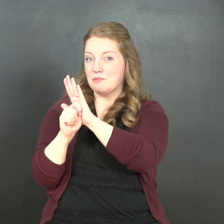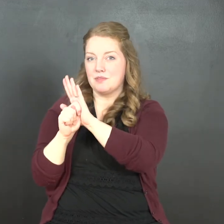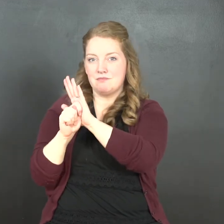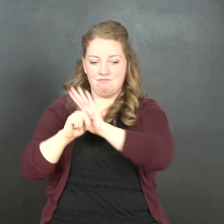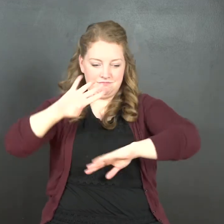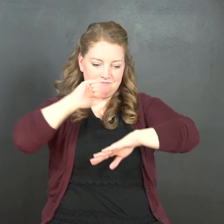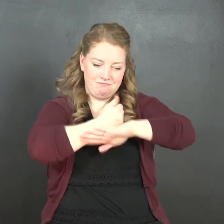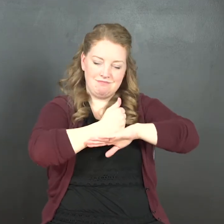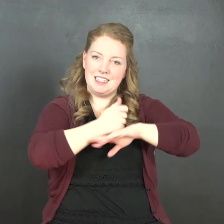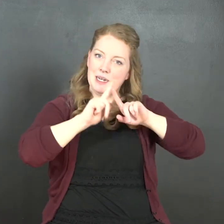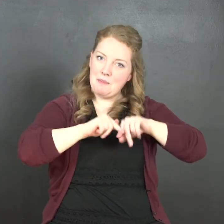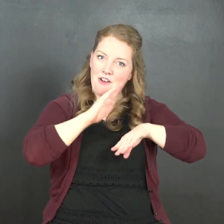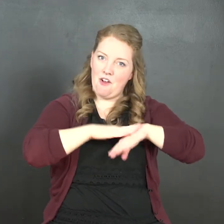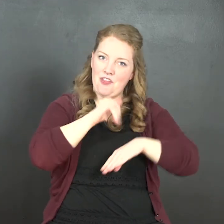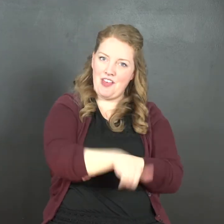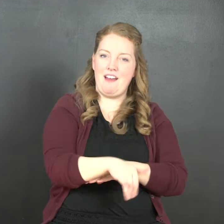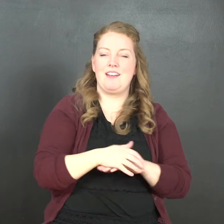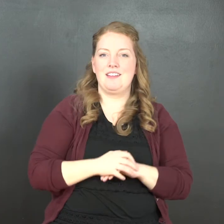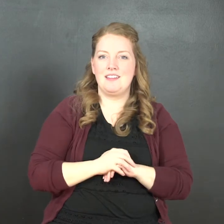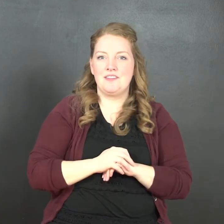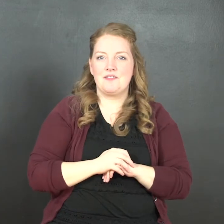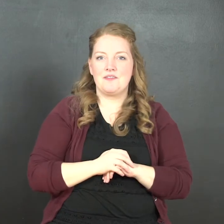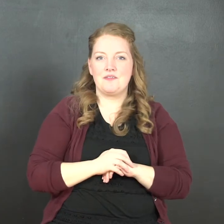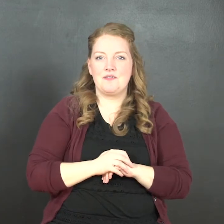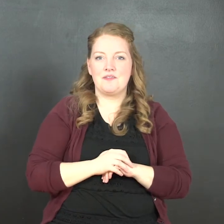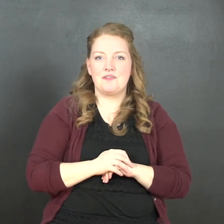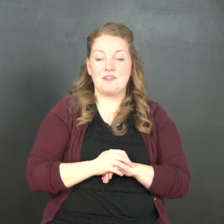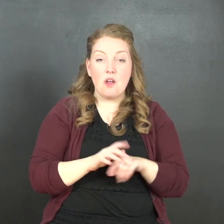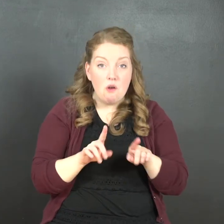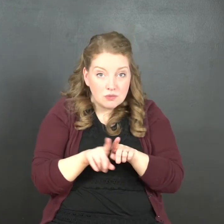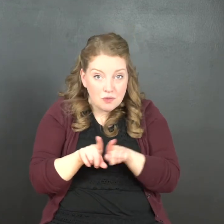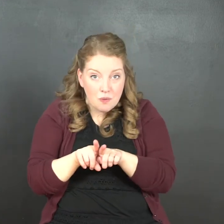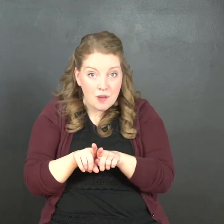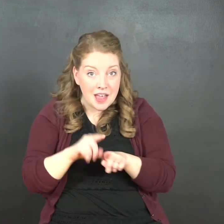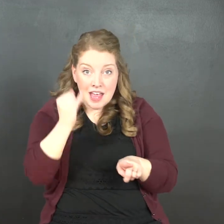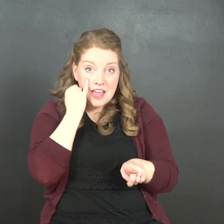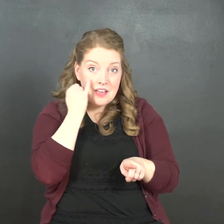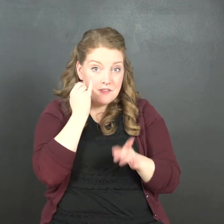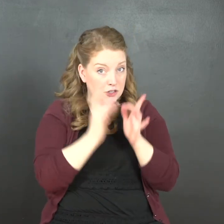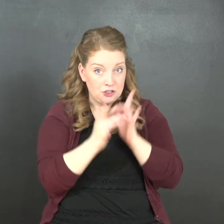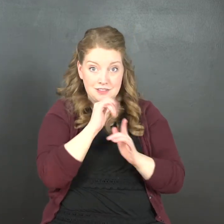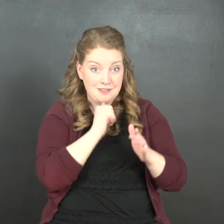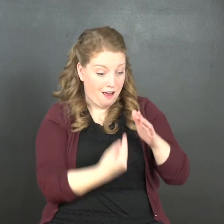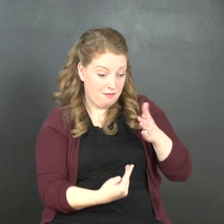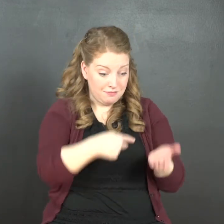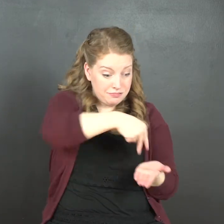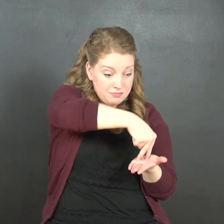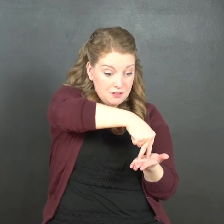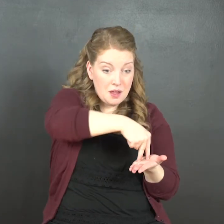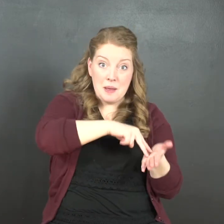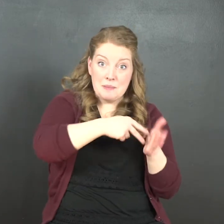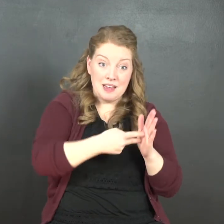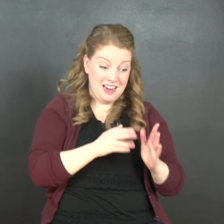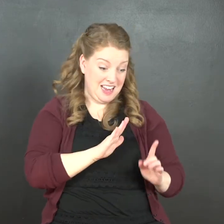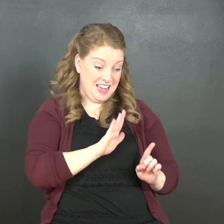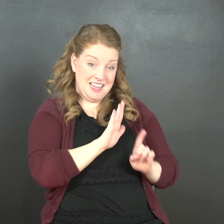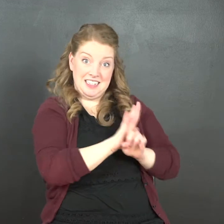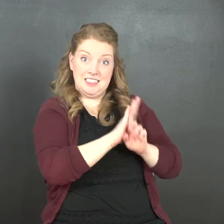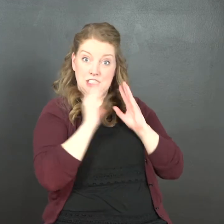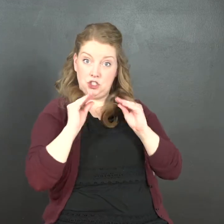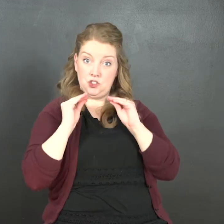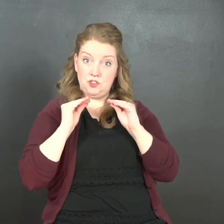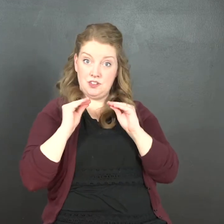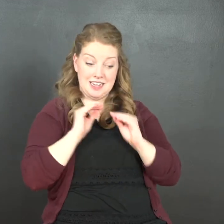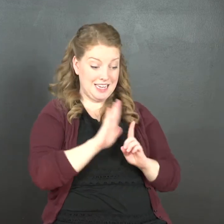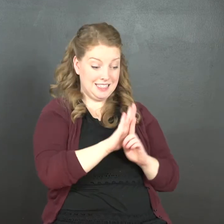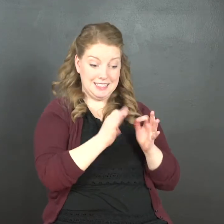do exactly what he said that he would do. Let me explain. There's a story in the scriptures in John chapter 11